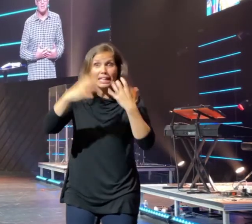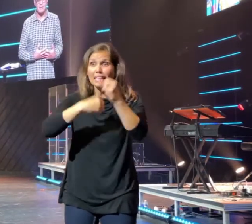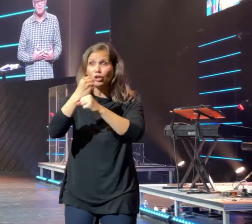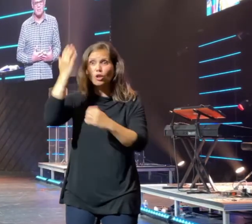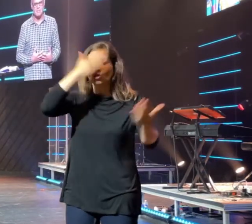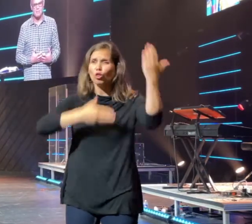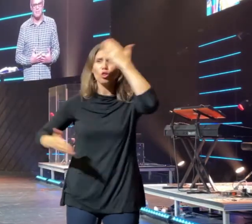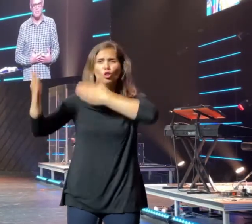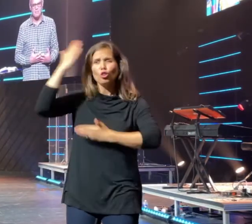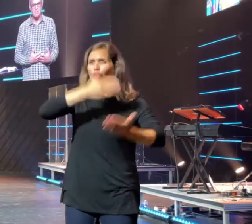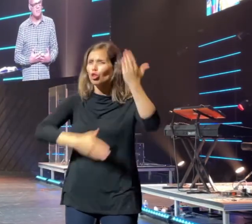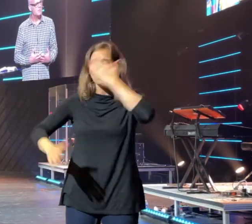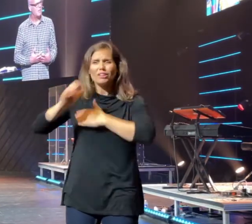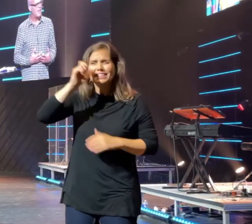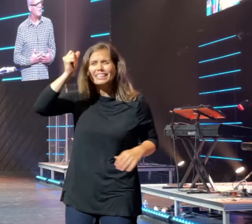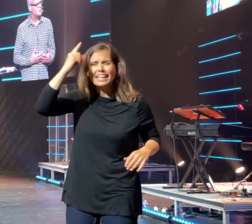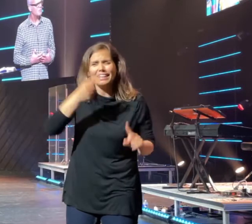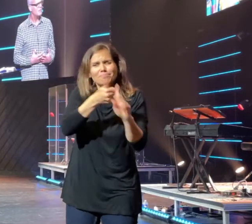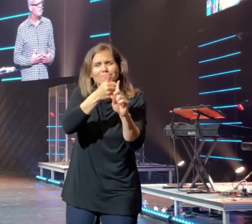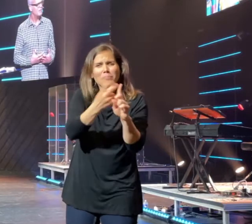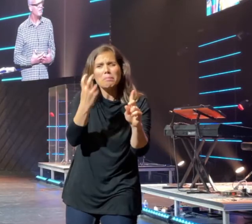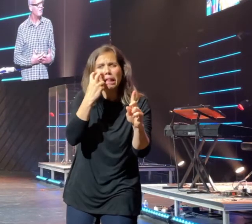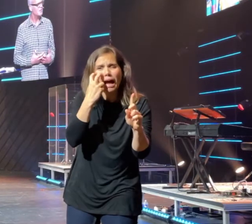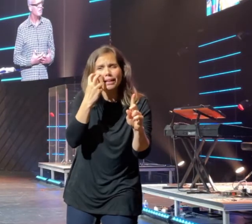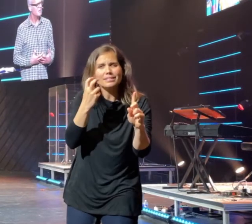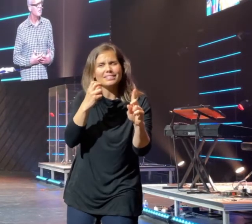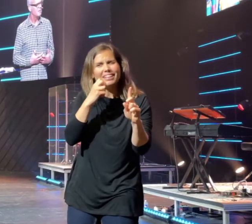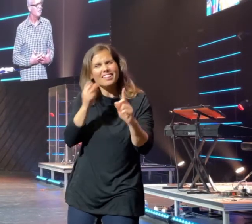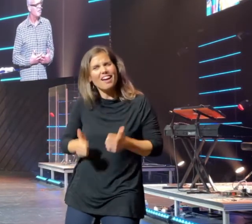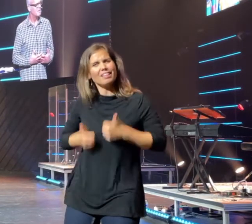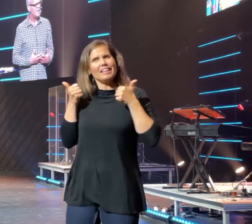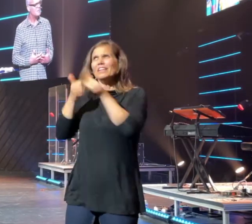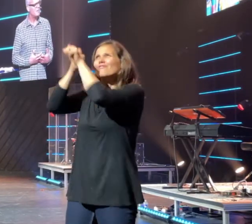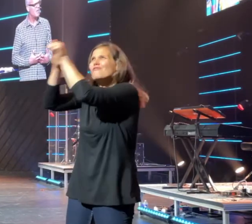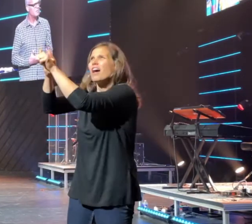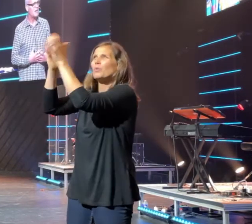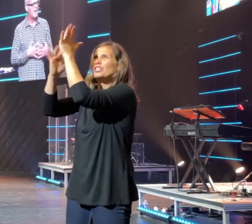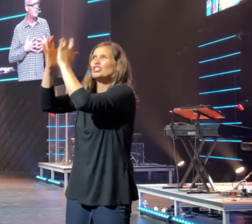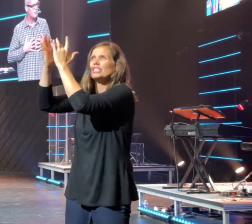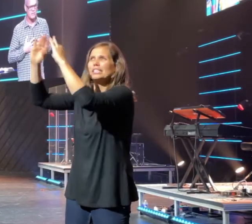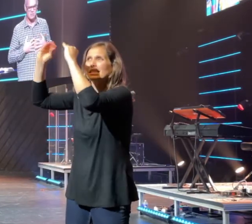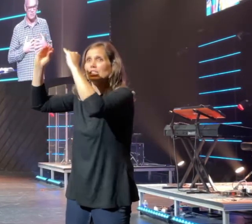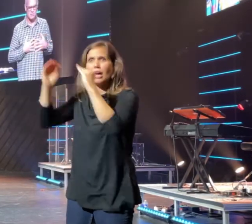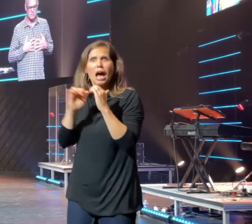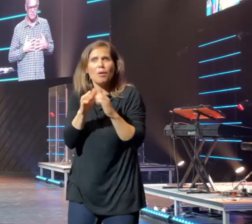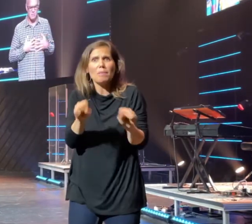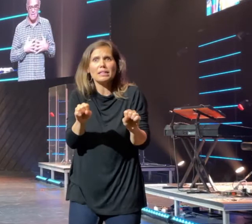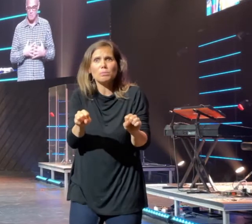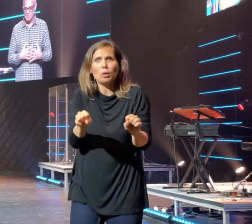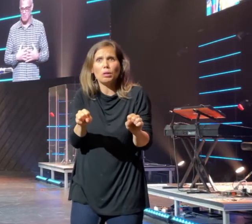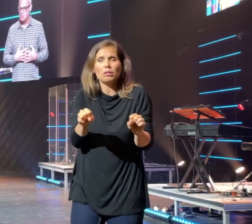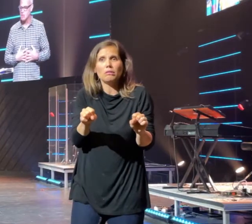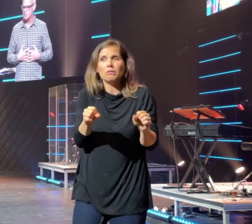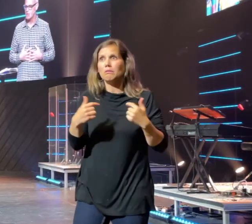dead, he was blind. He wasn't really living like a Christian. I said, how is it possible that I'm a Christian?